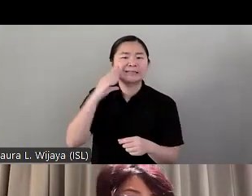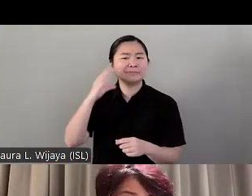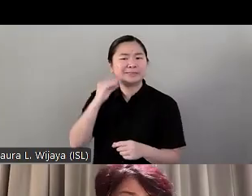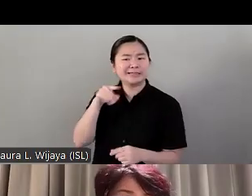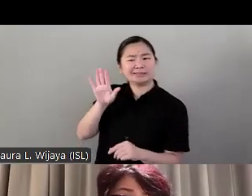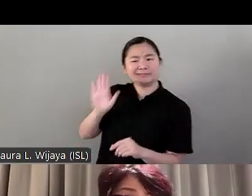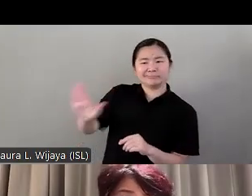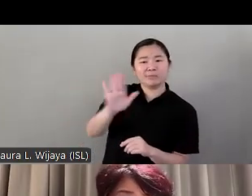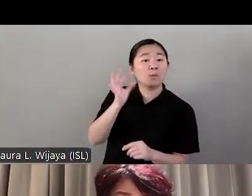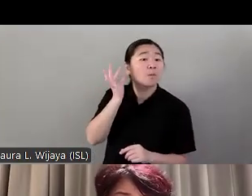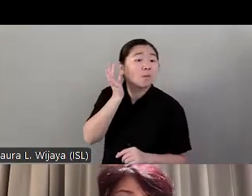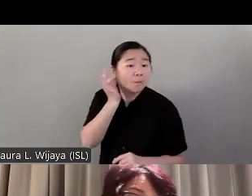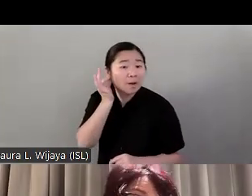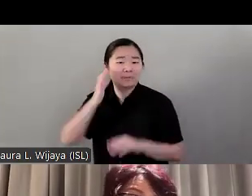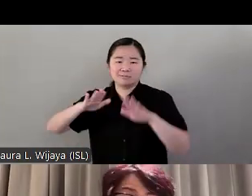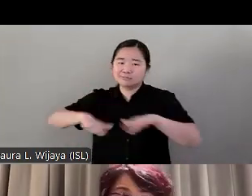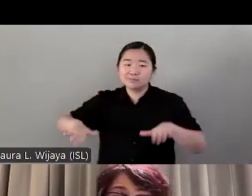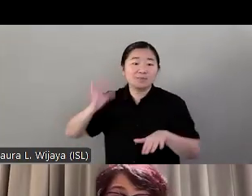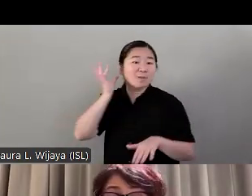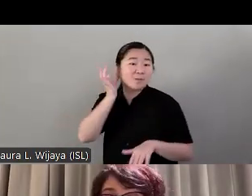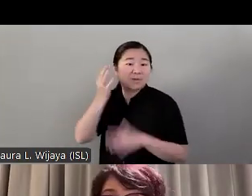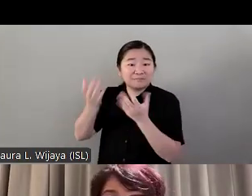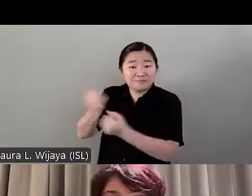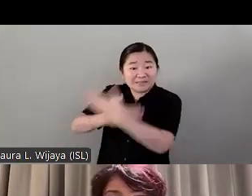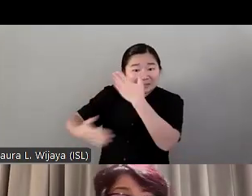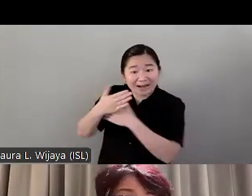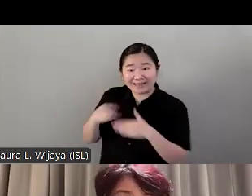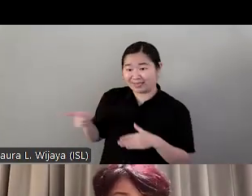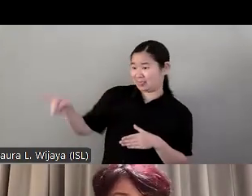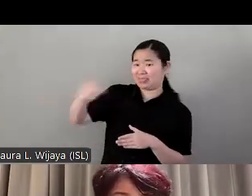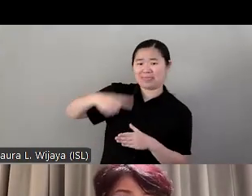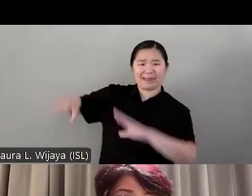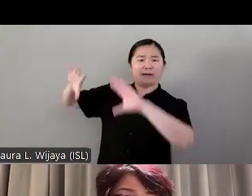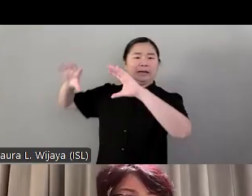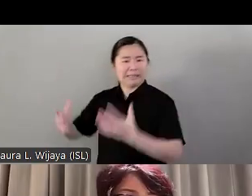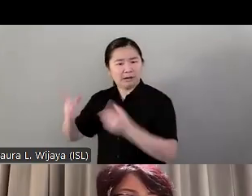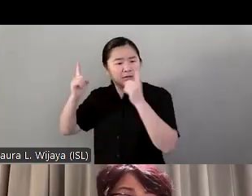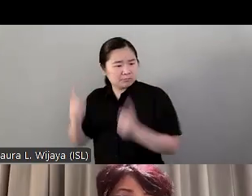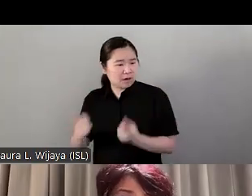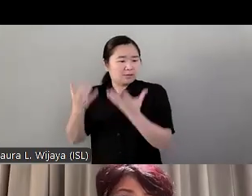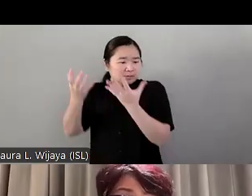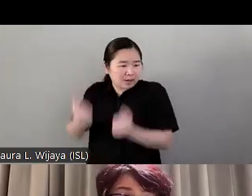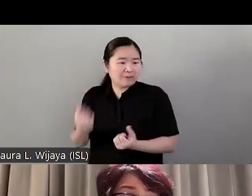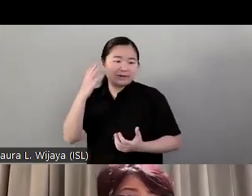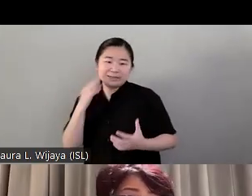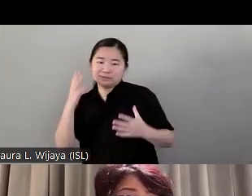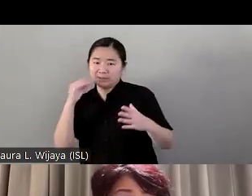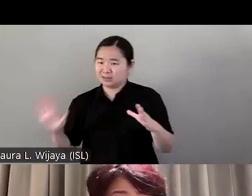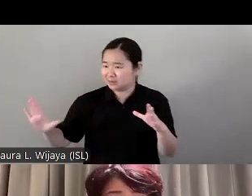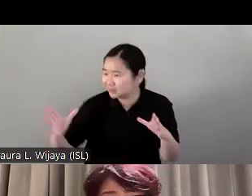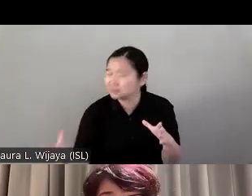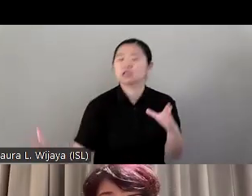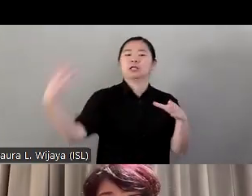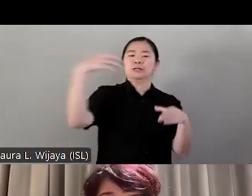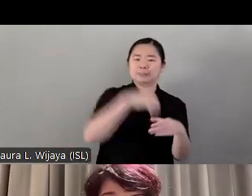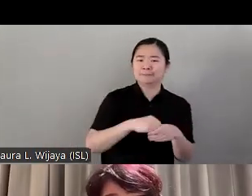that women and girls generally face when it comes to the risk of sexual violence or abuse. So for women